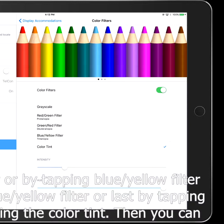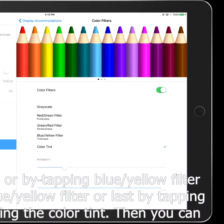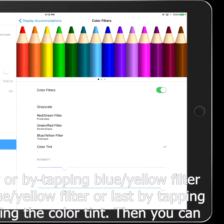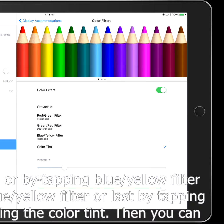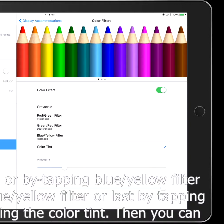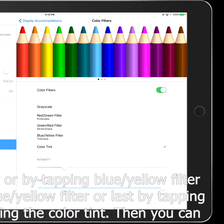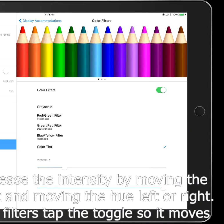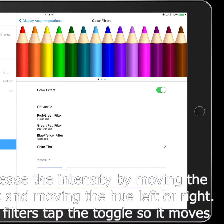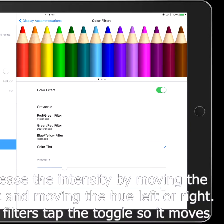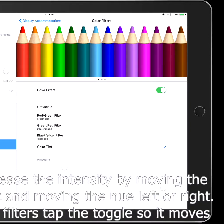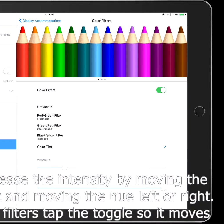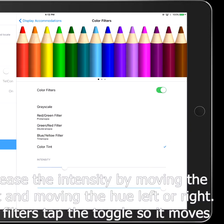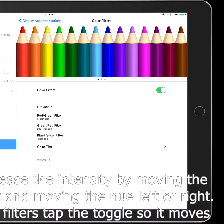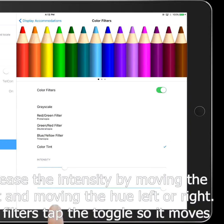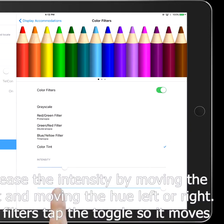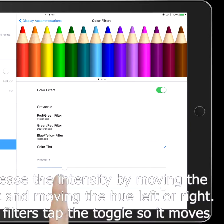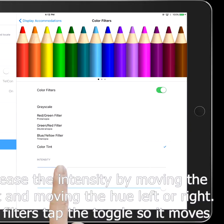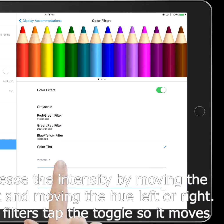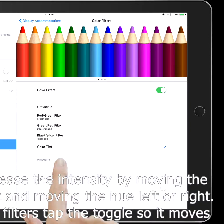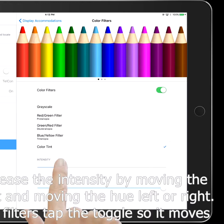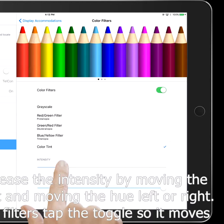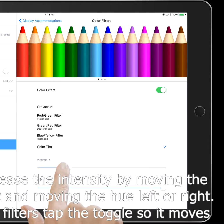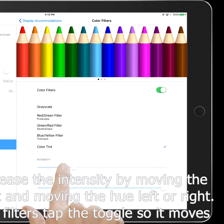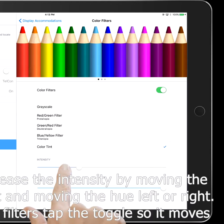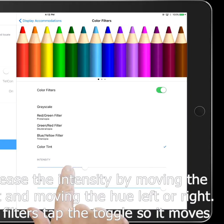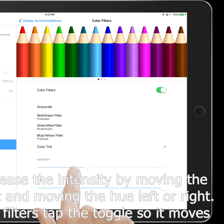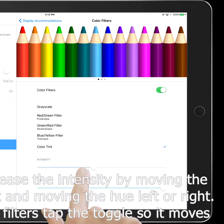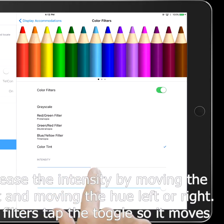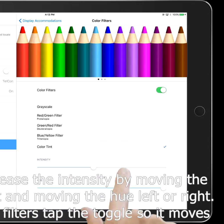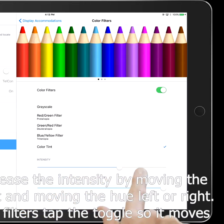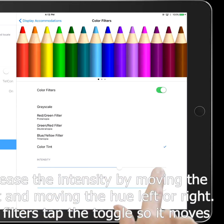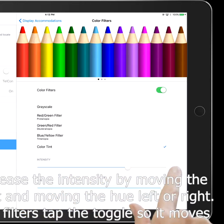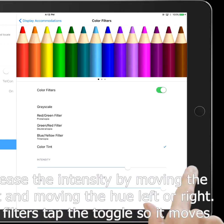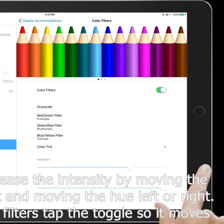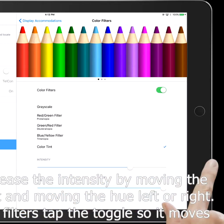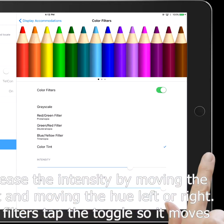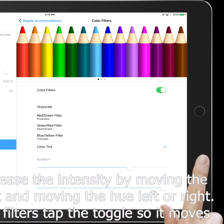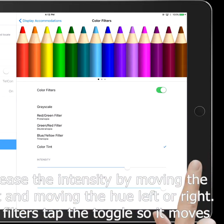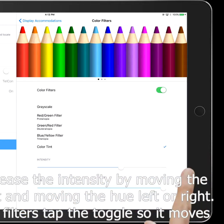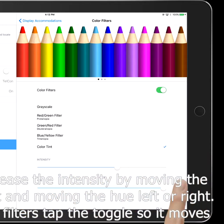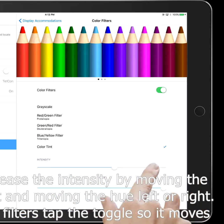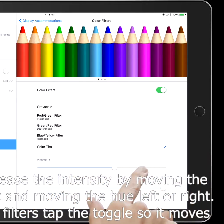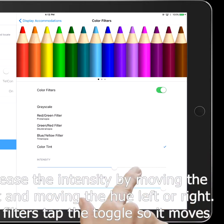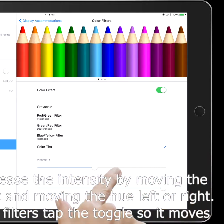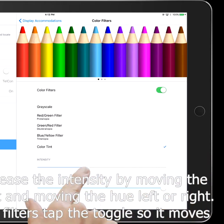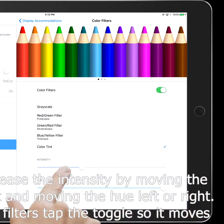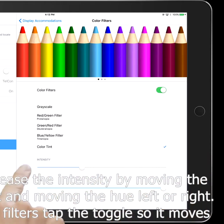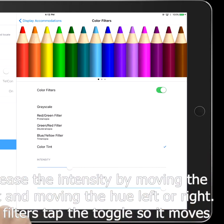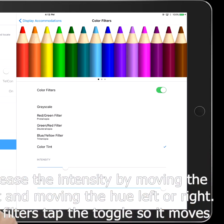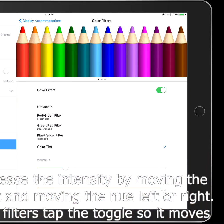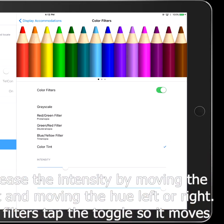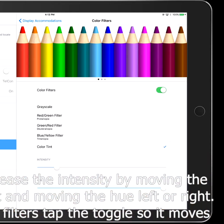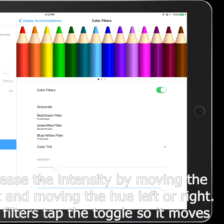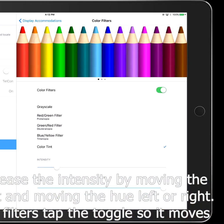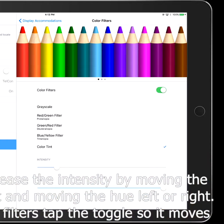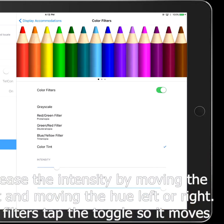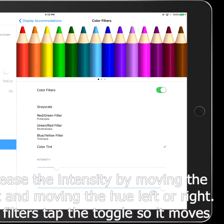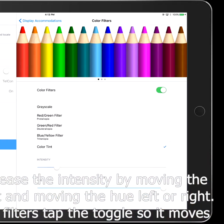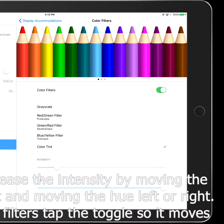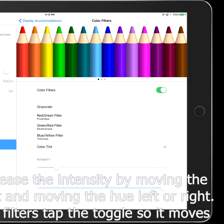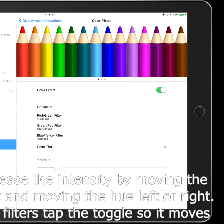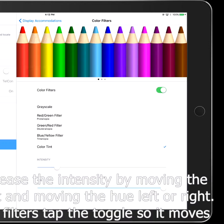Then you can increase or decrease the intensity by moving the slider right